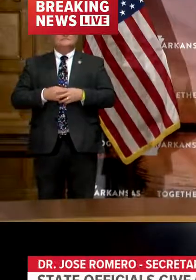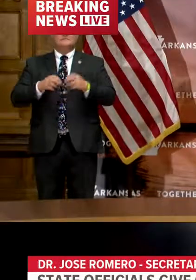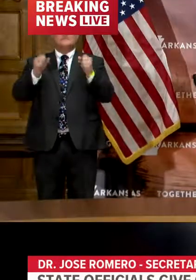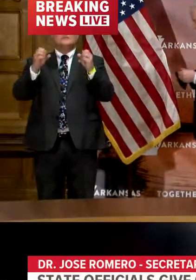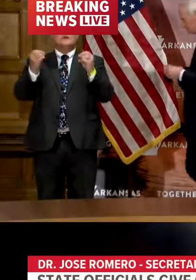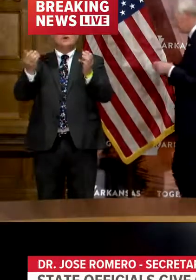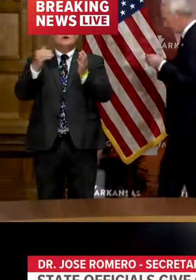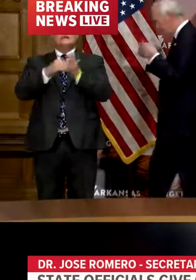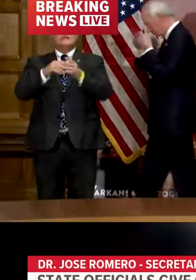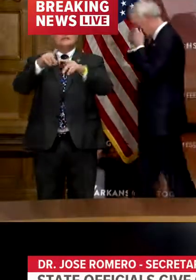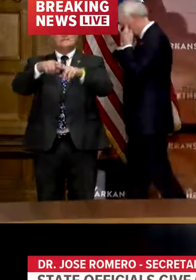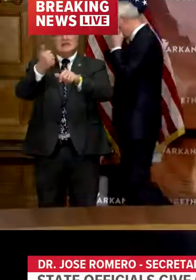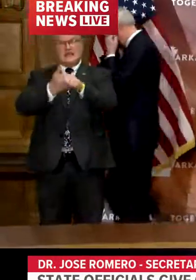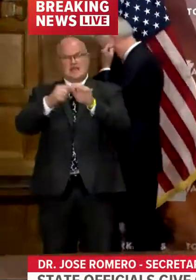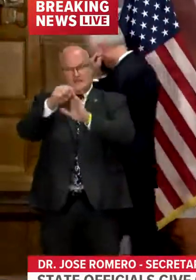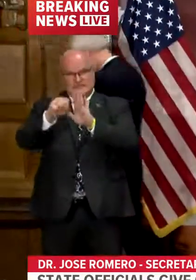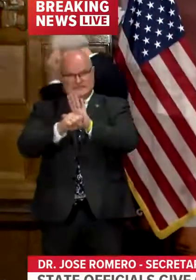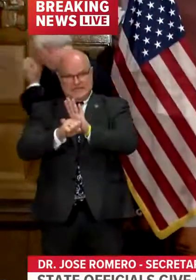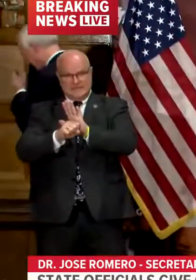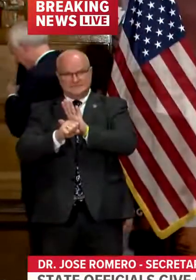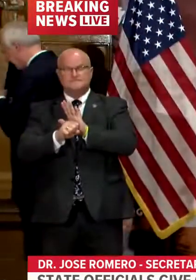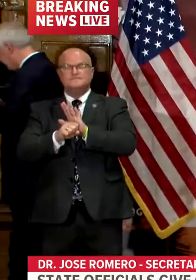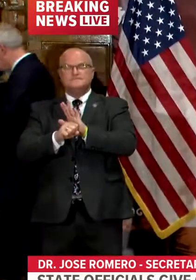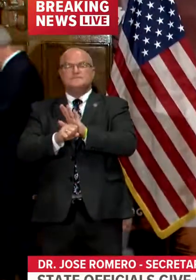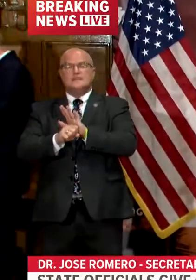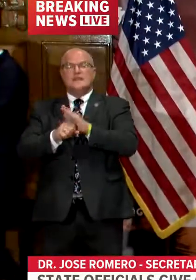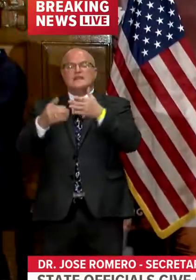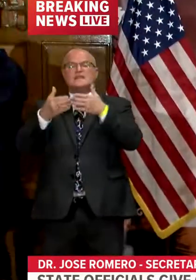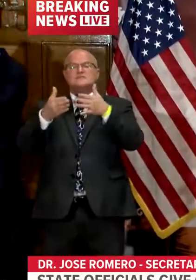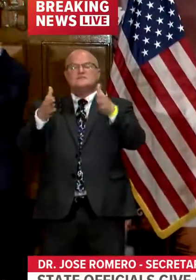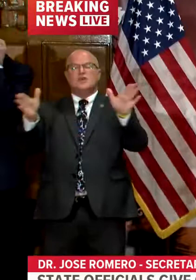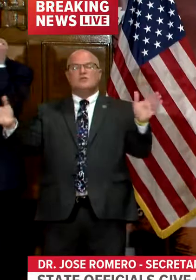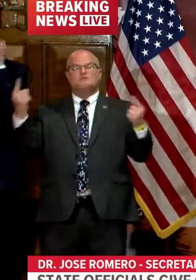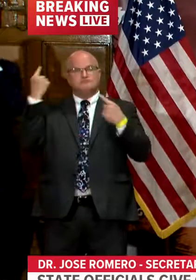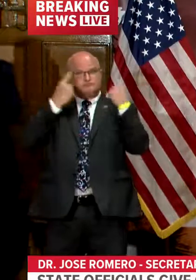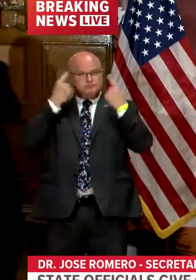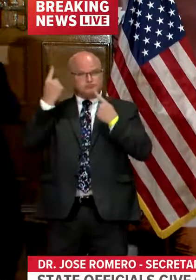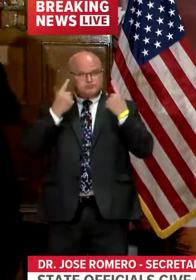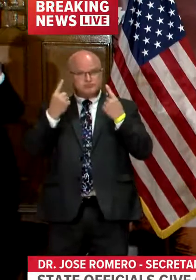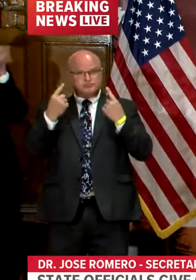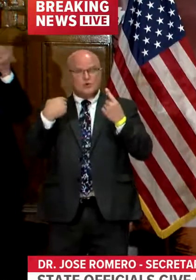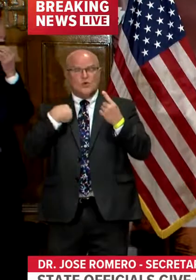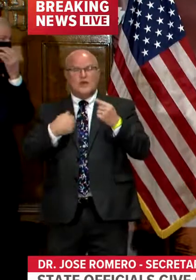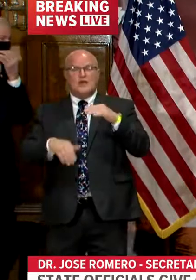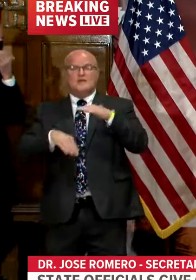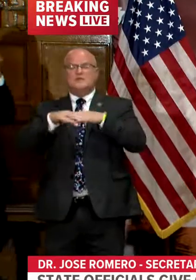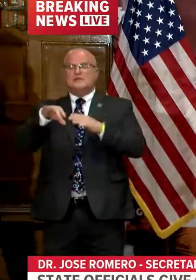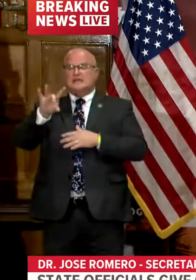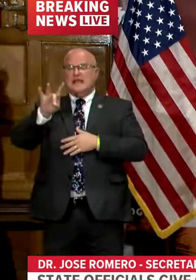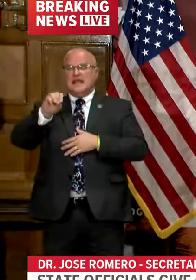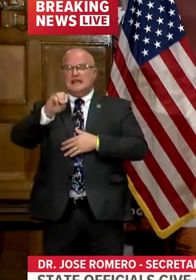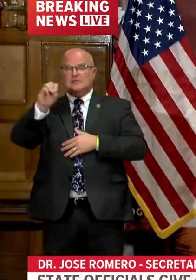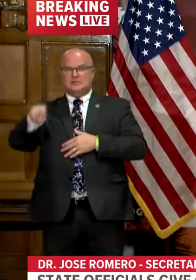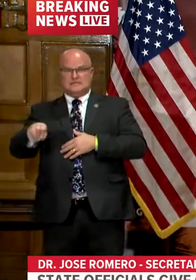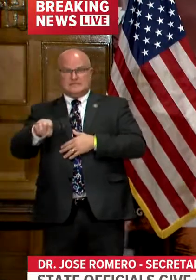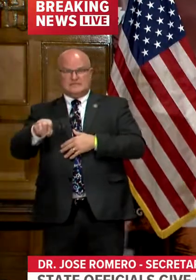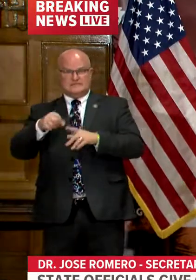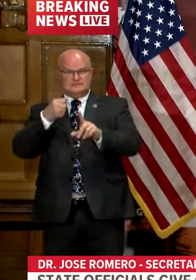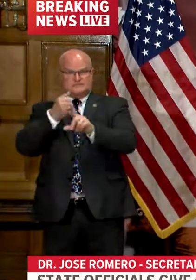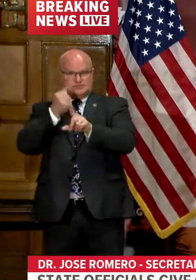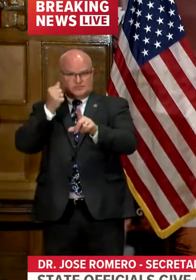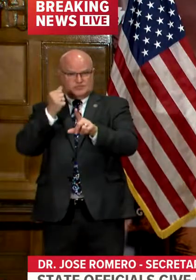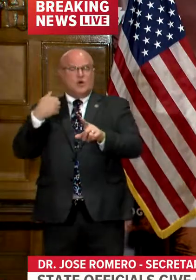So again, it depends on each state. The general thought is that when we have reached 80% saturation, that is,